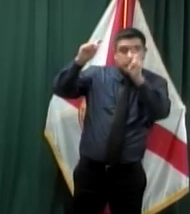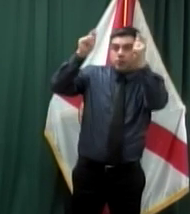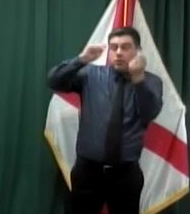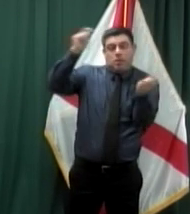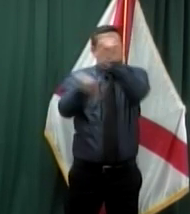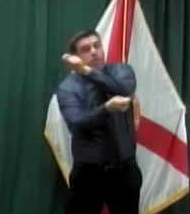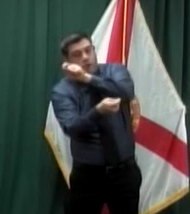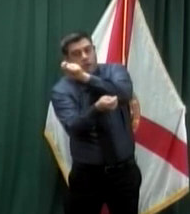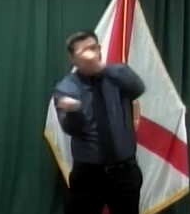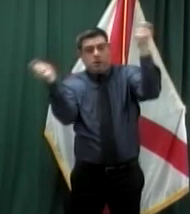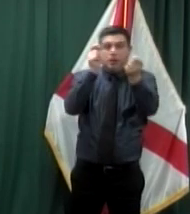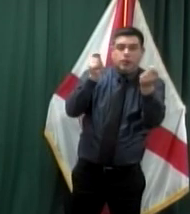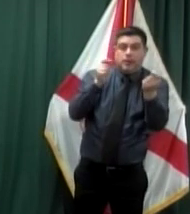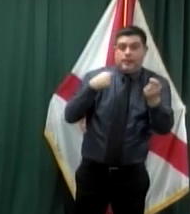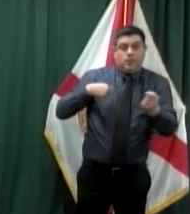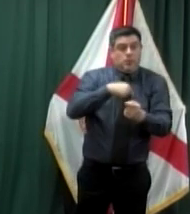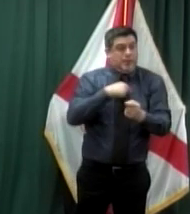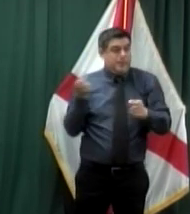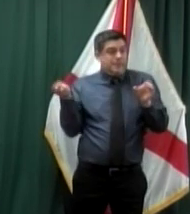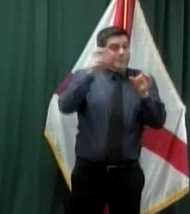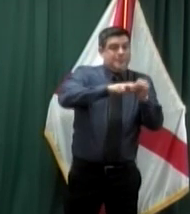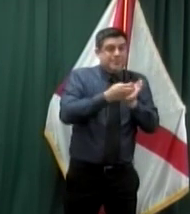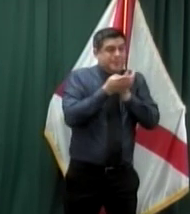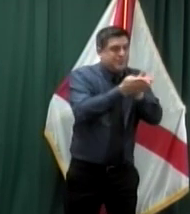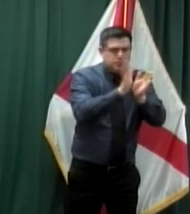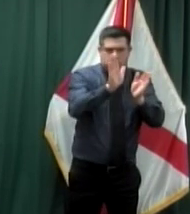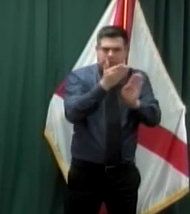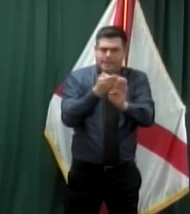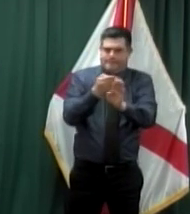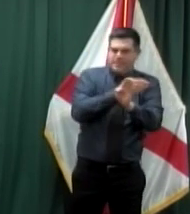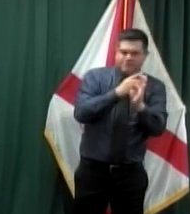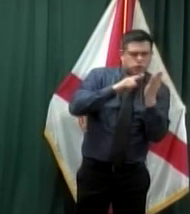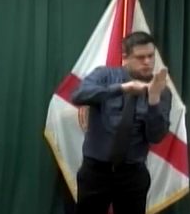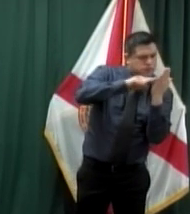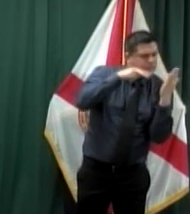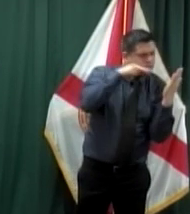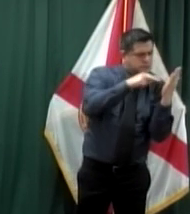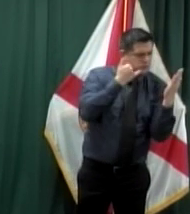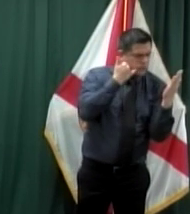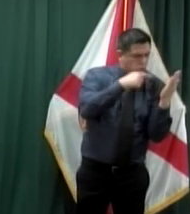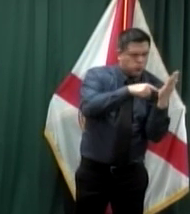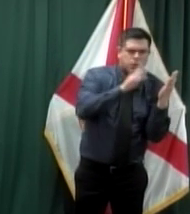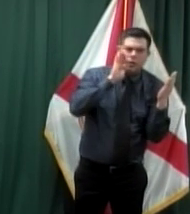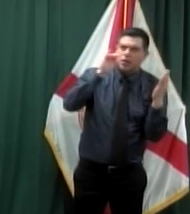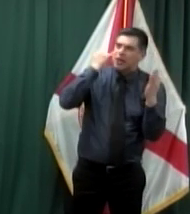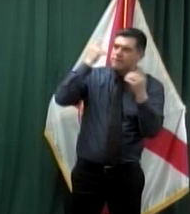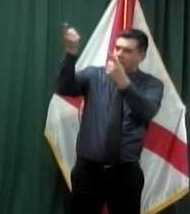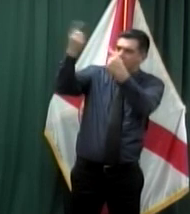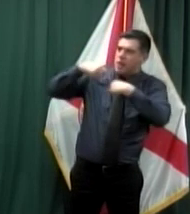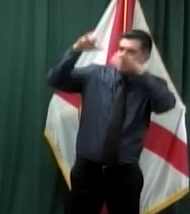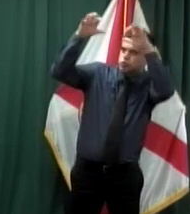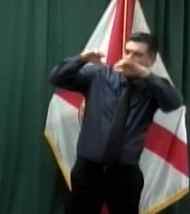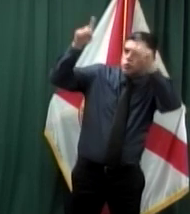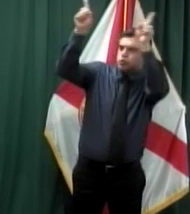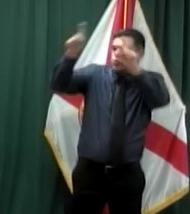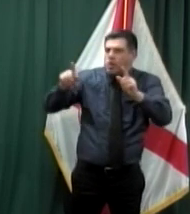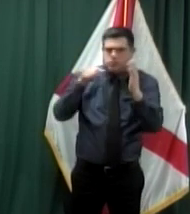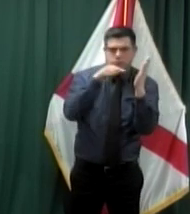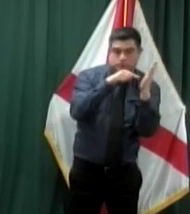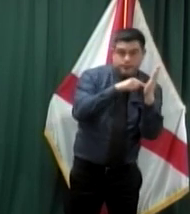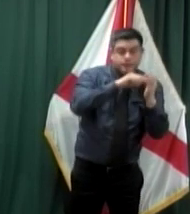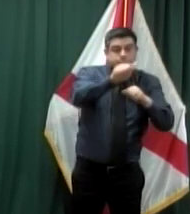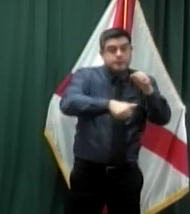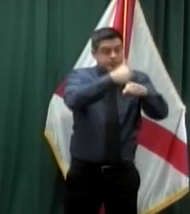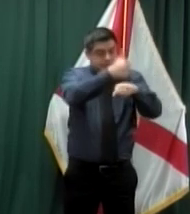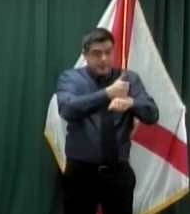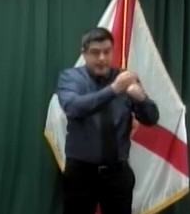your weather. Also file a float plan that's as simple as letting somebody know where you're going to launch from, what time you intend to return. And our officers are going to